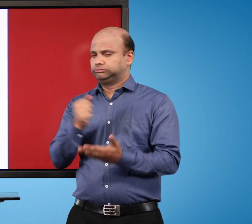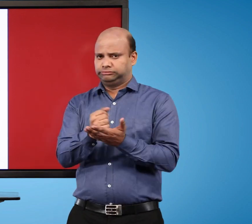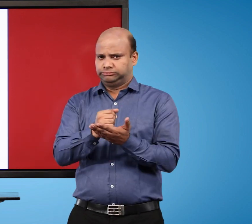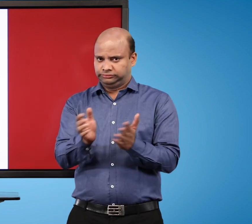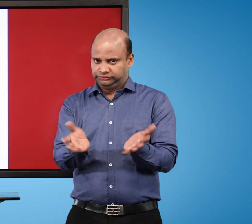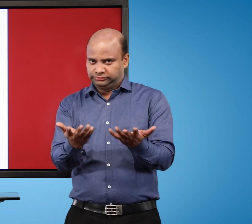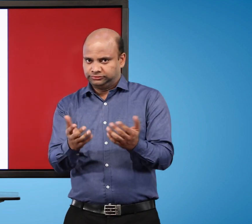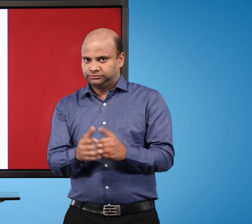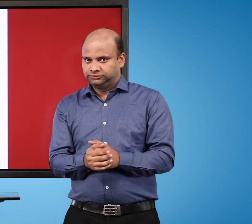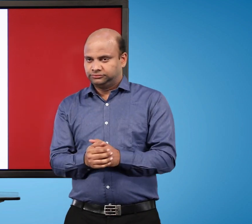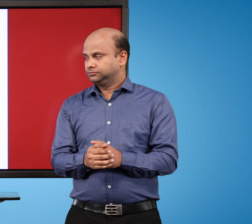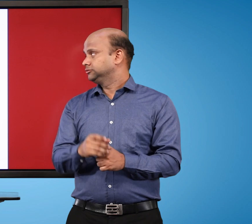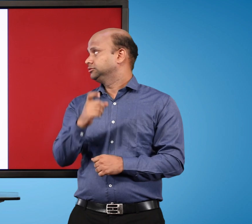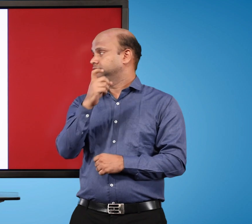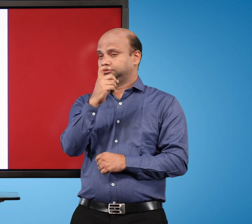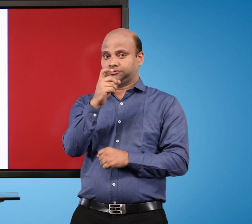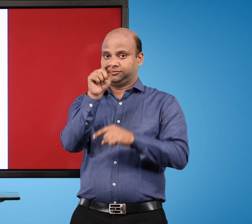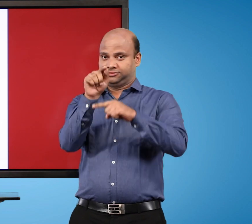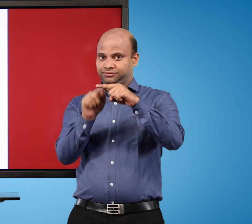Let us try 7 divided by 0.